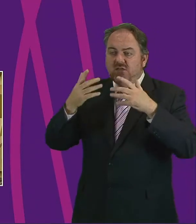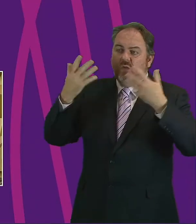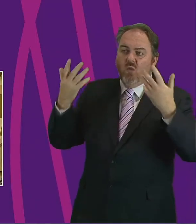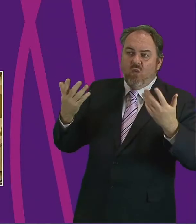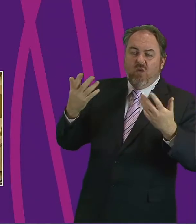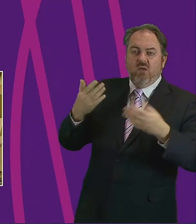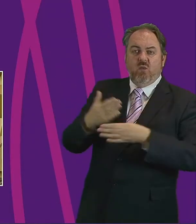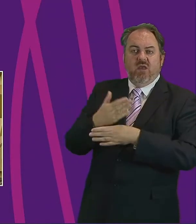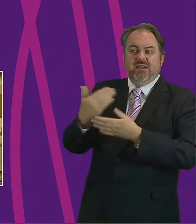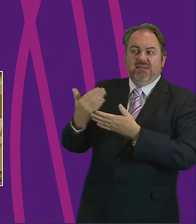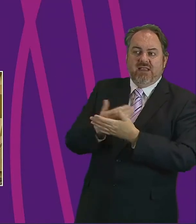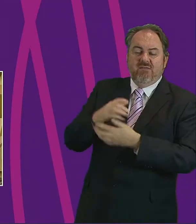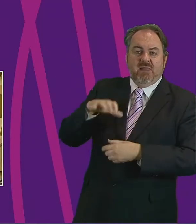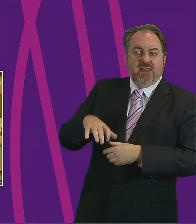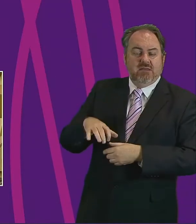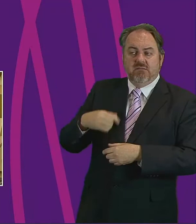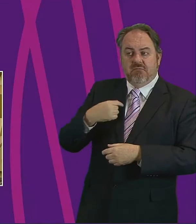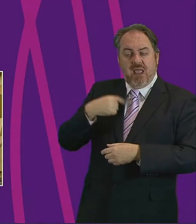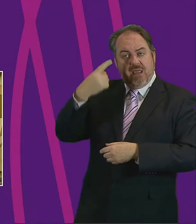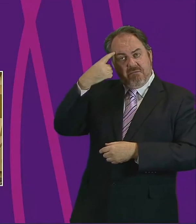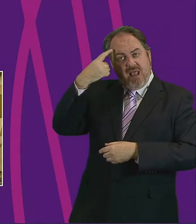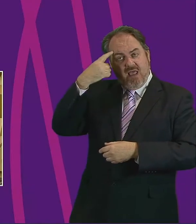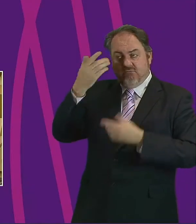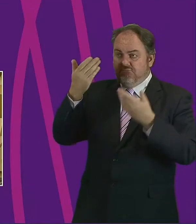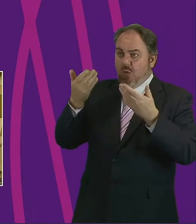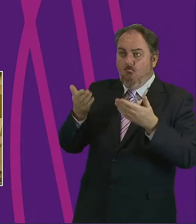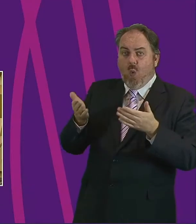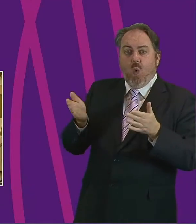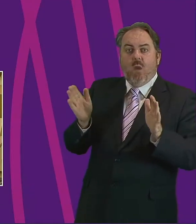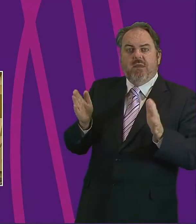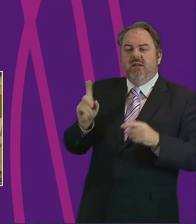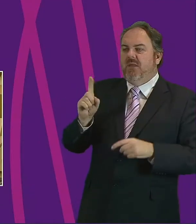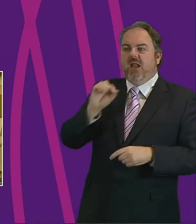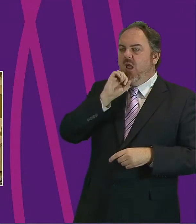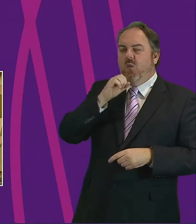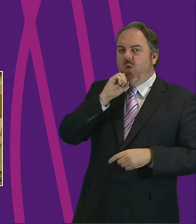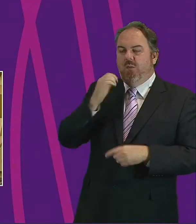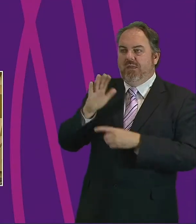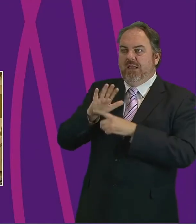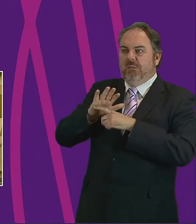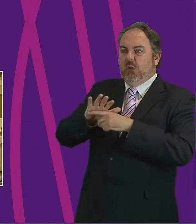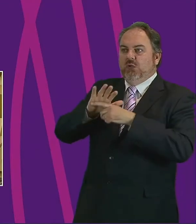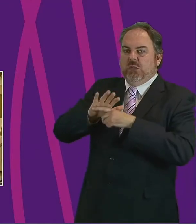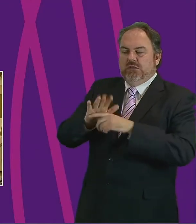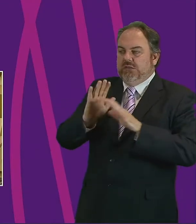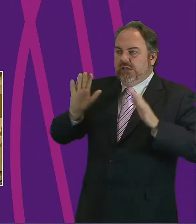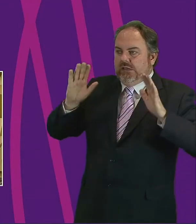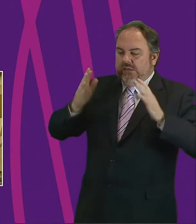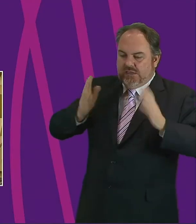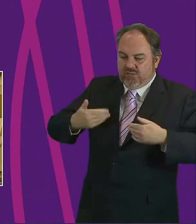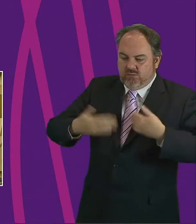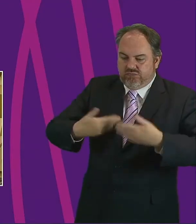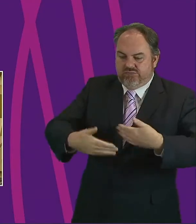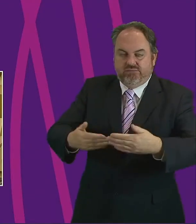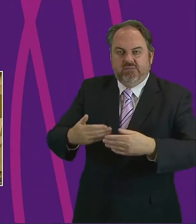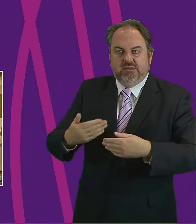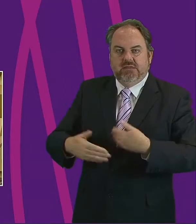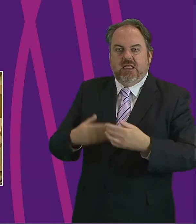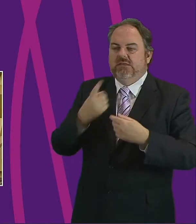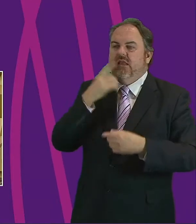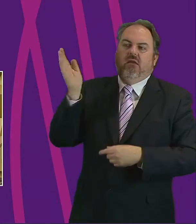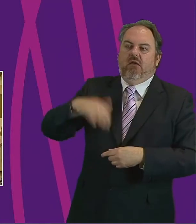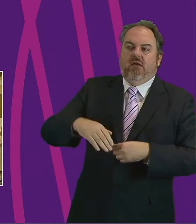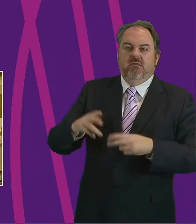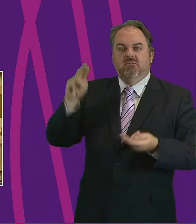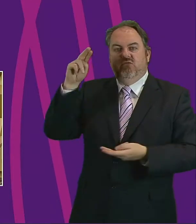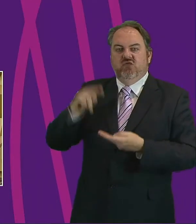am not close-minded to that, but I will not be pushed into doing it in a way that looks at that issue in isolation or does it in